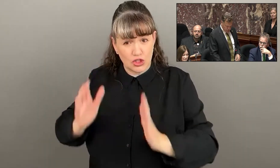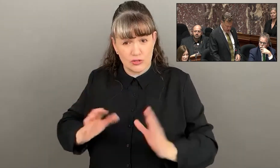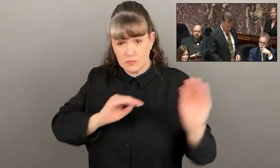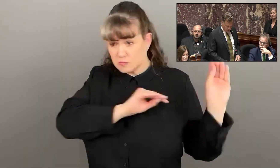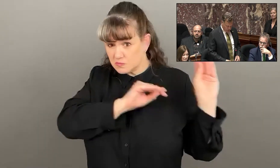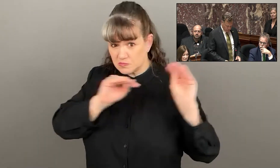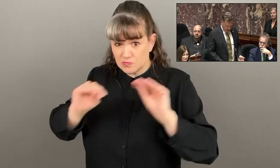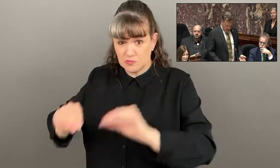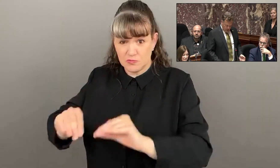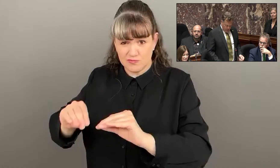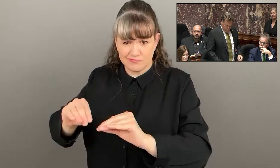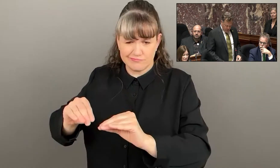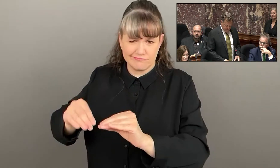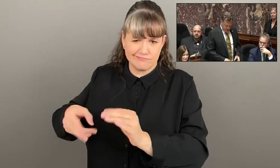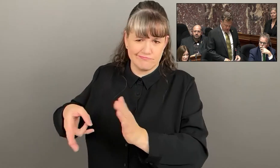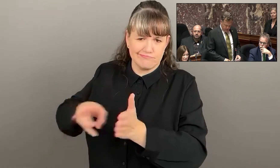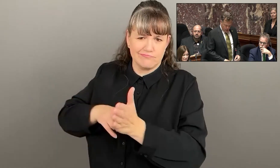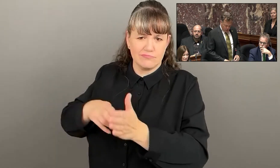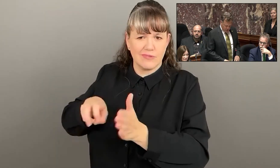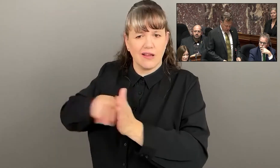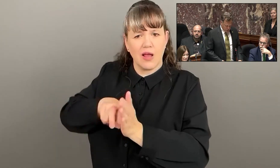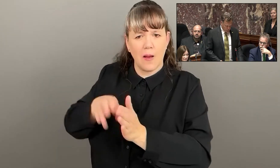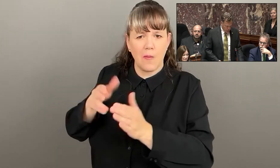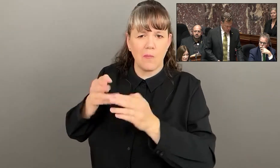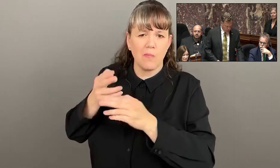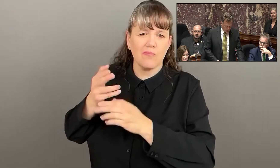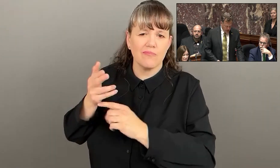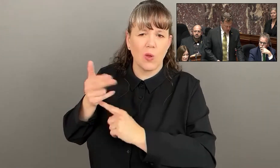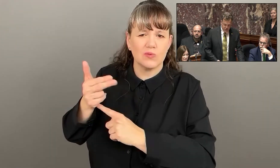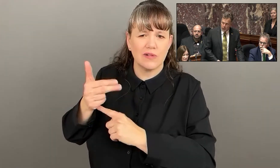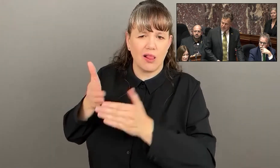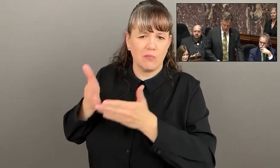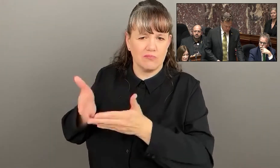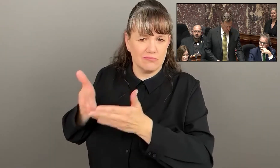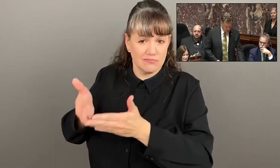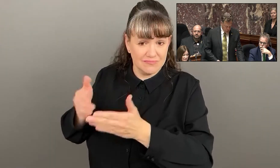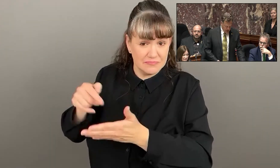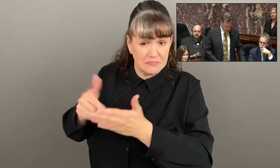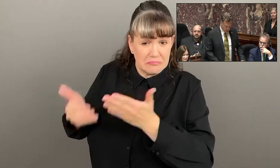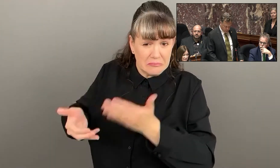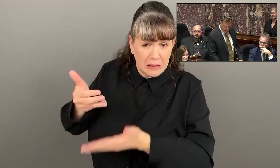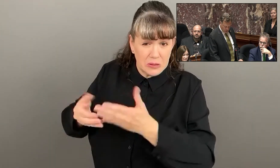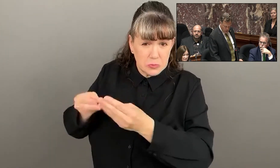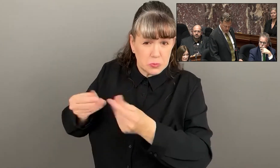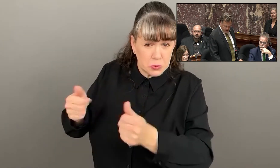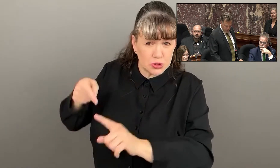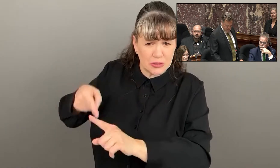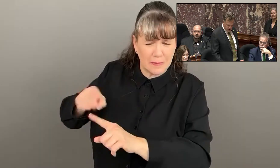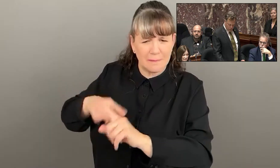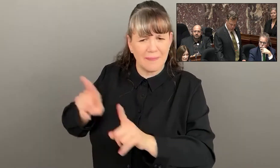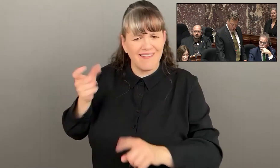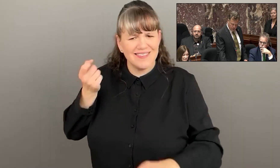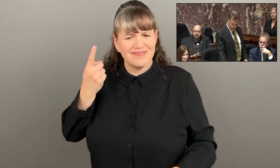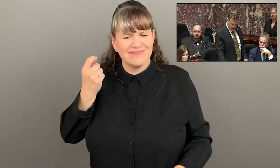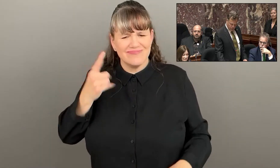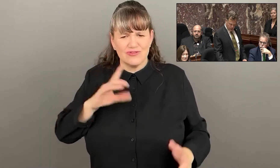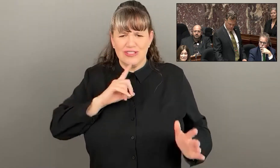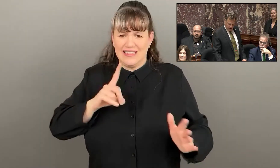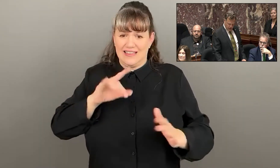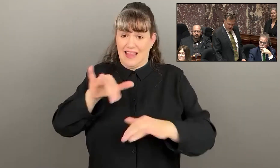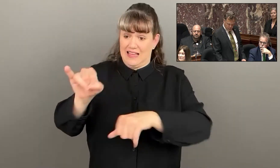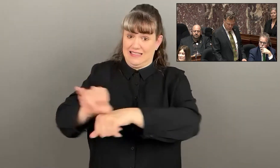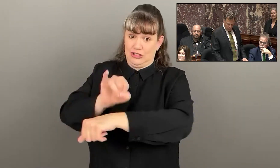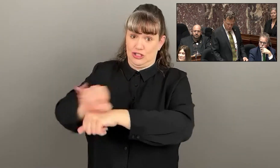be a solution. However, this is an example of industrial proponents' bait and switch, a familiar strategy. They lowball estimates of the number of workers and